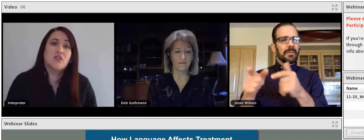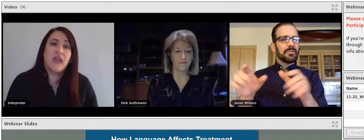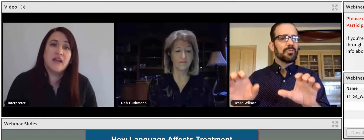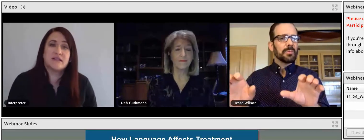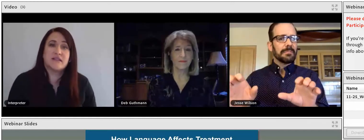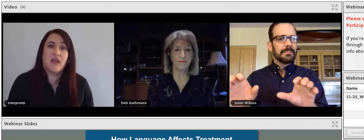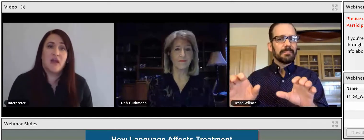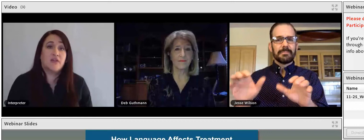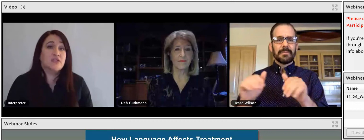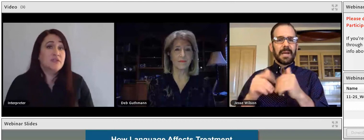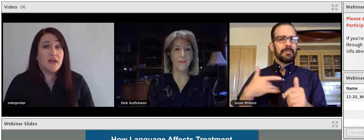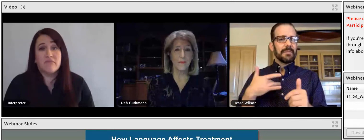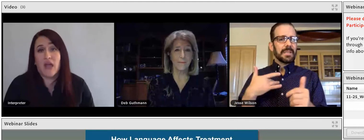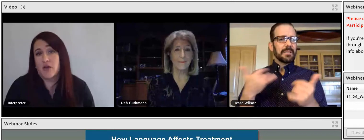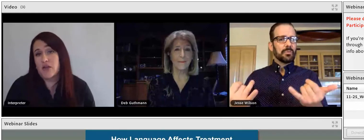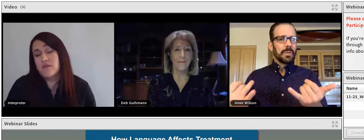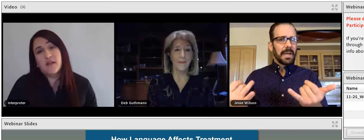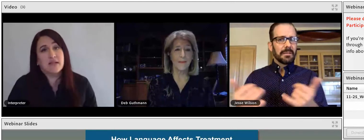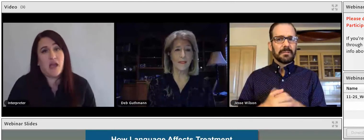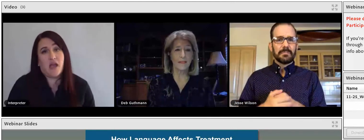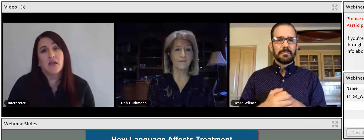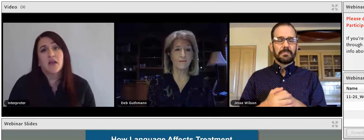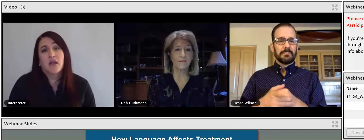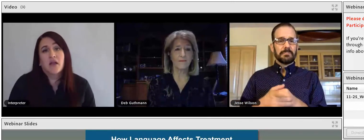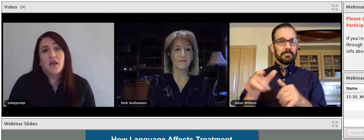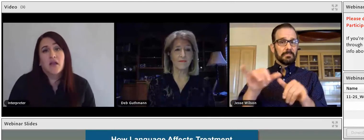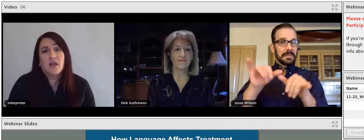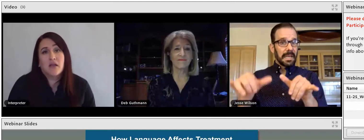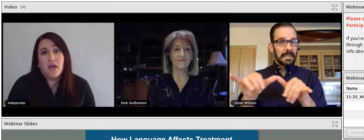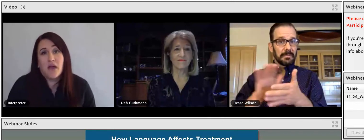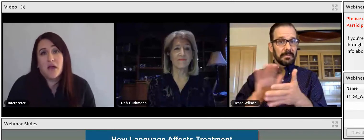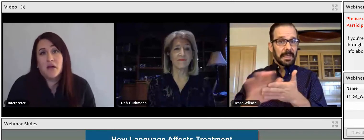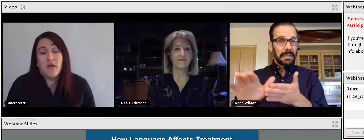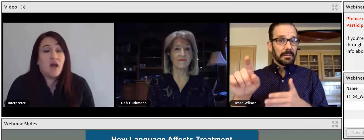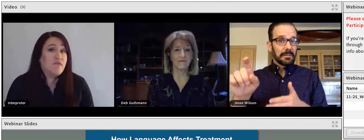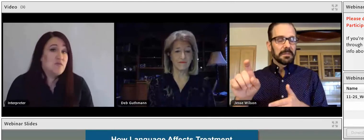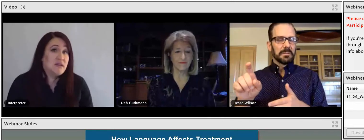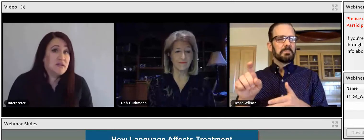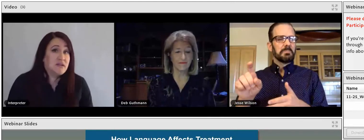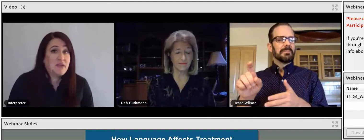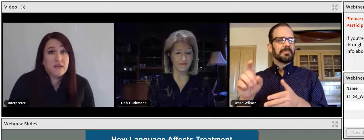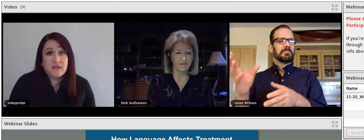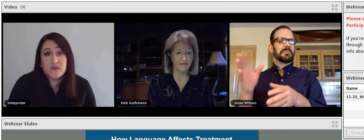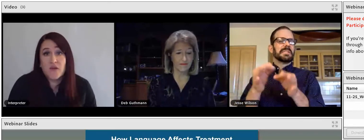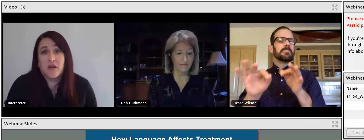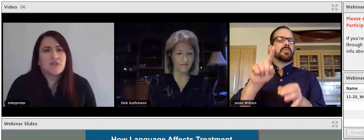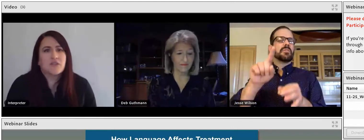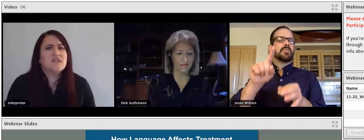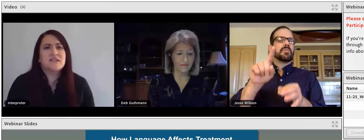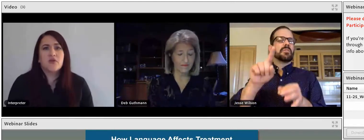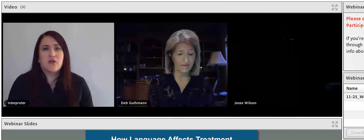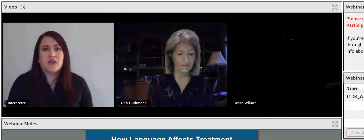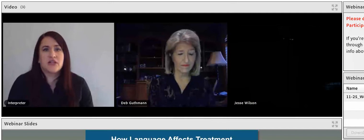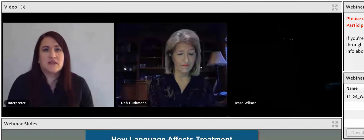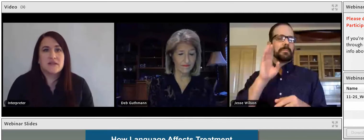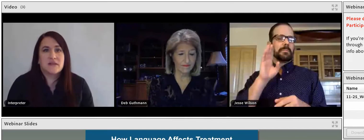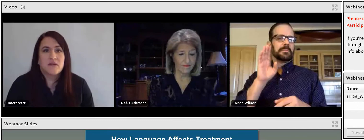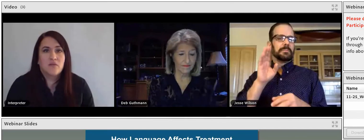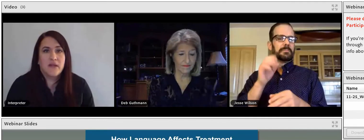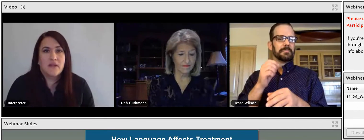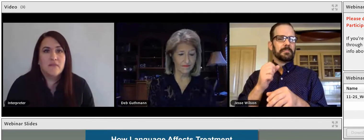therapy. You can ask them how they're doing. How are you feeling today? Have you been keeping clean and sober? Just